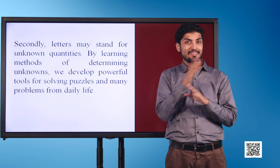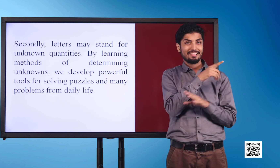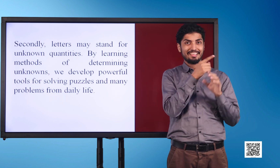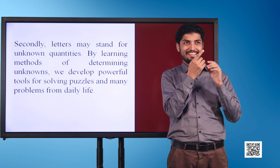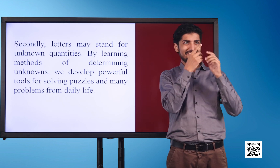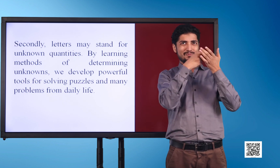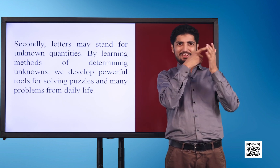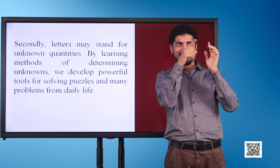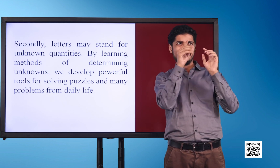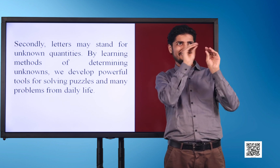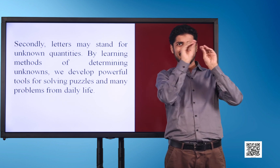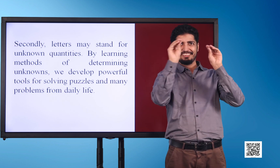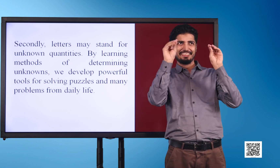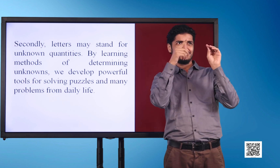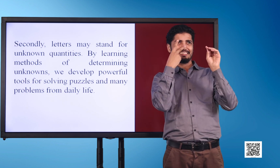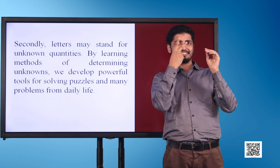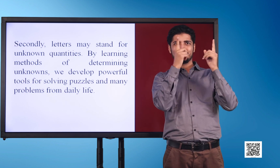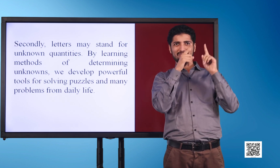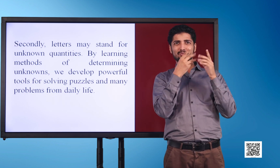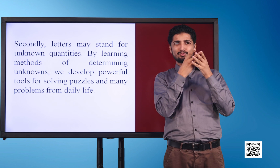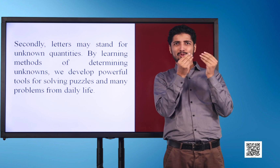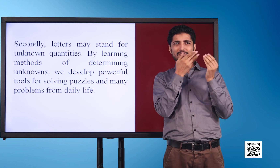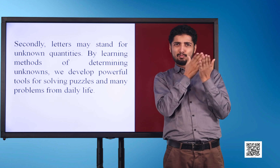Secondly, letters may stand for unknown quantities.